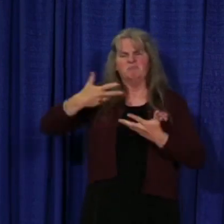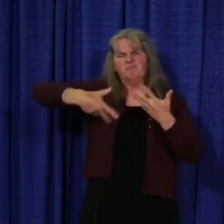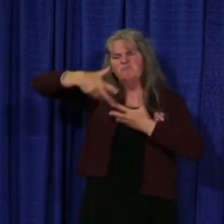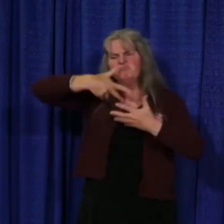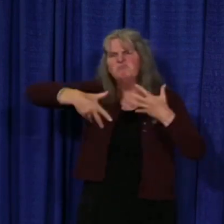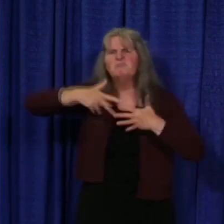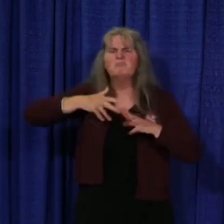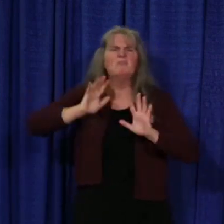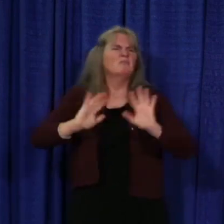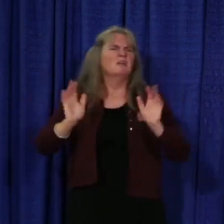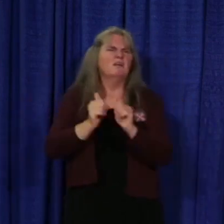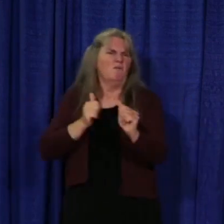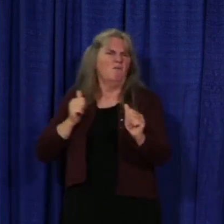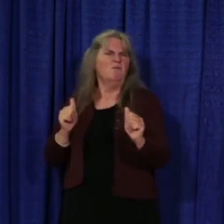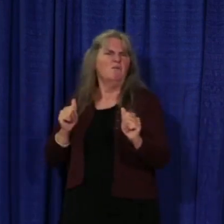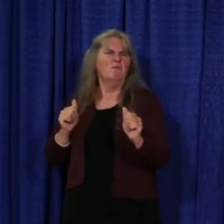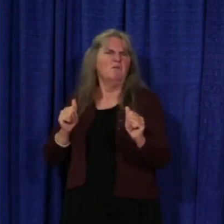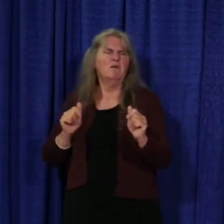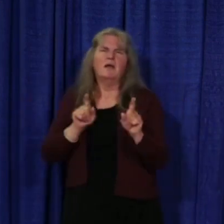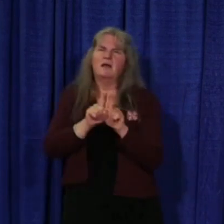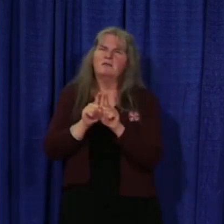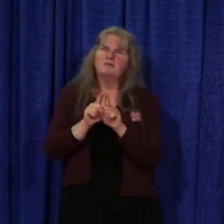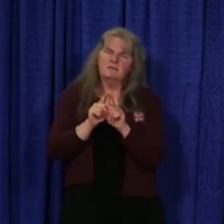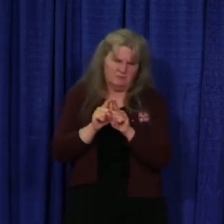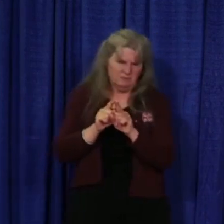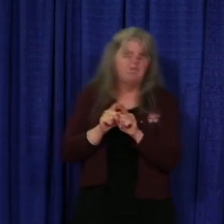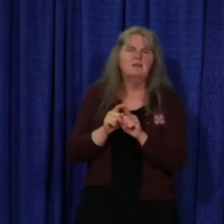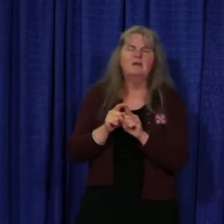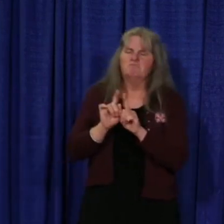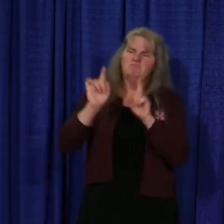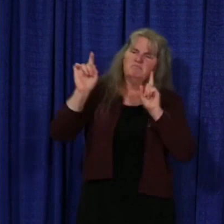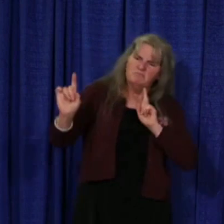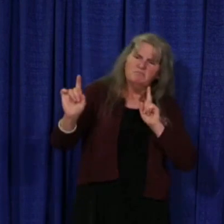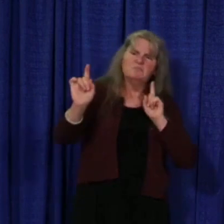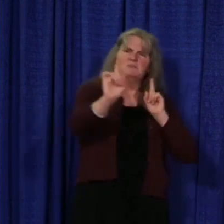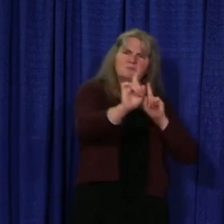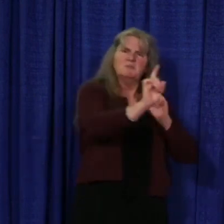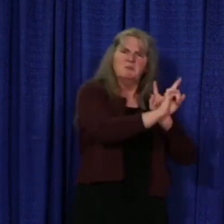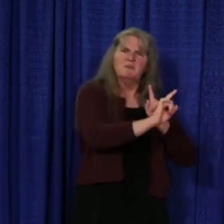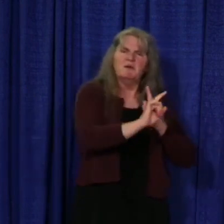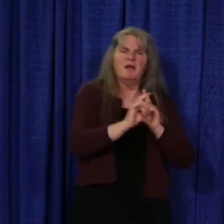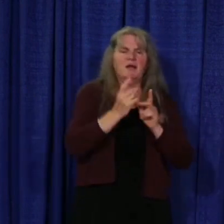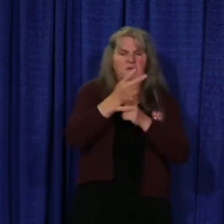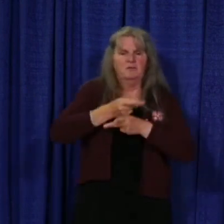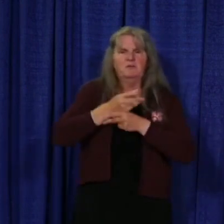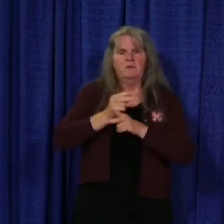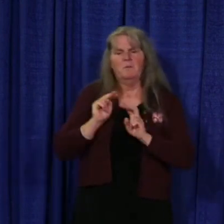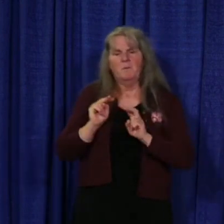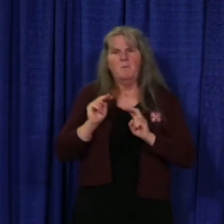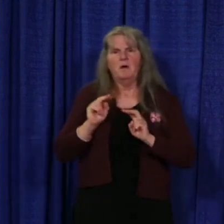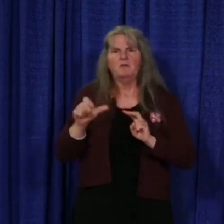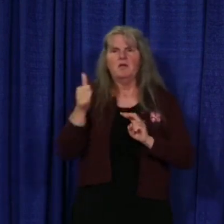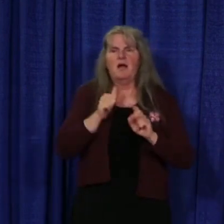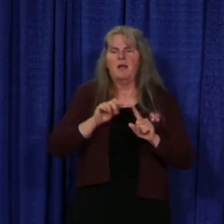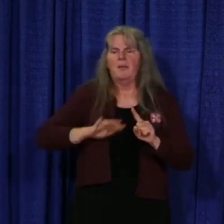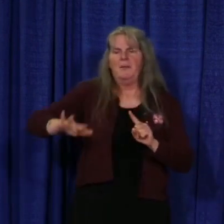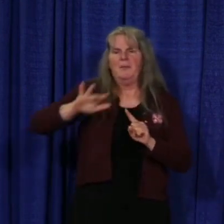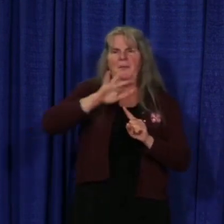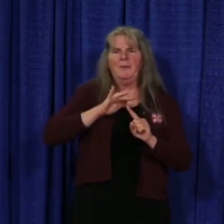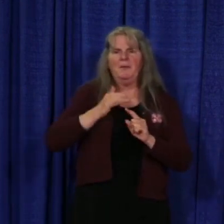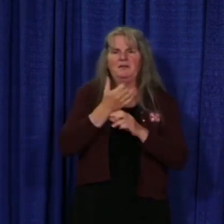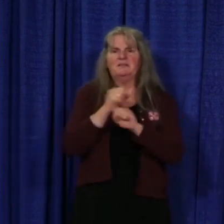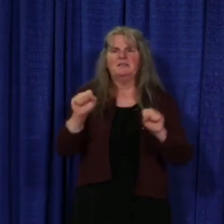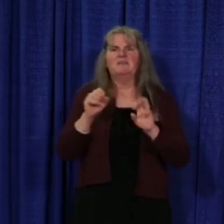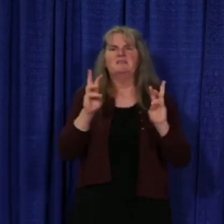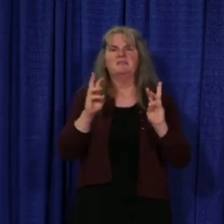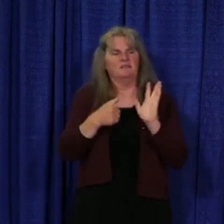random social gatherings. And of course, stay well spaced for others and pay special attention to the other features of the Safe